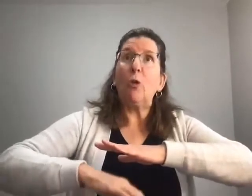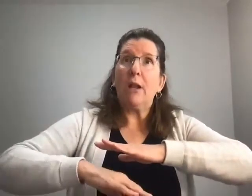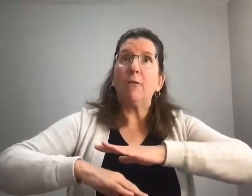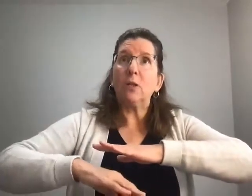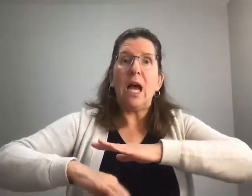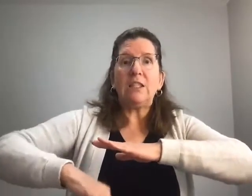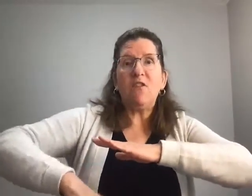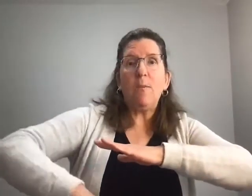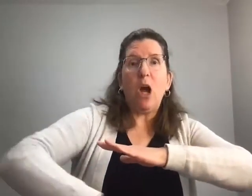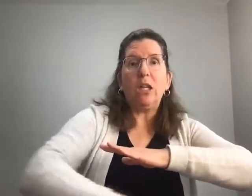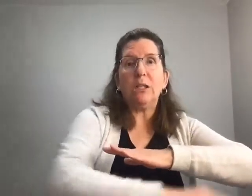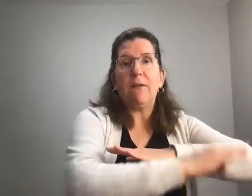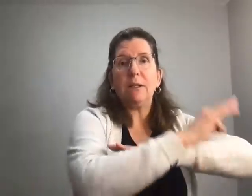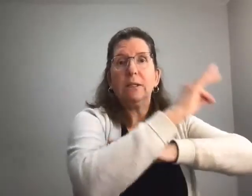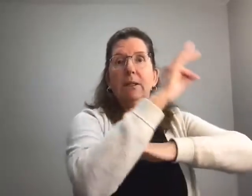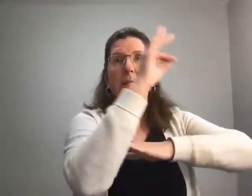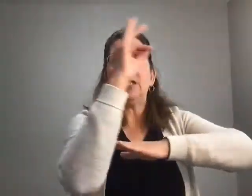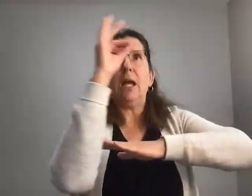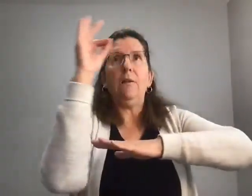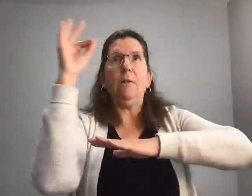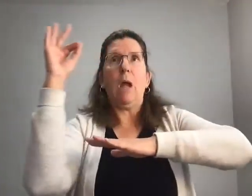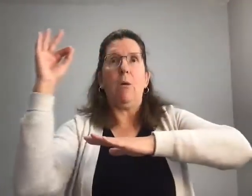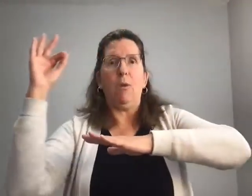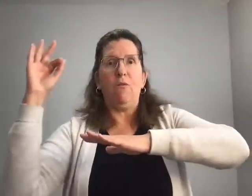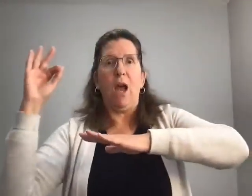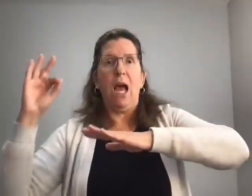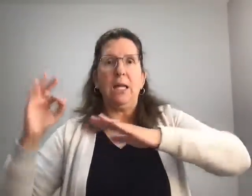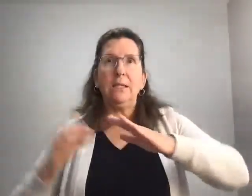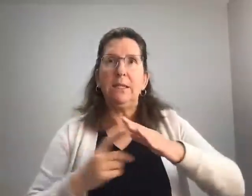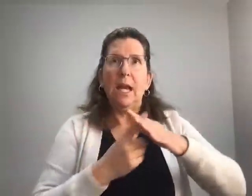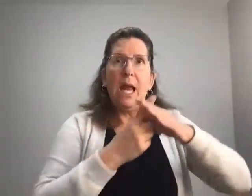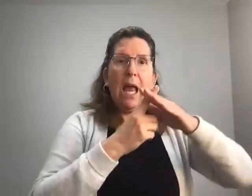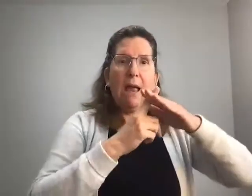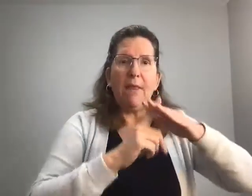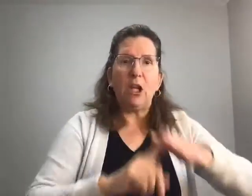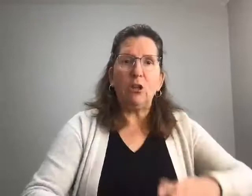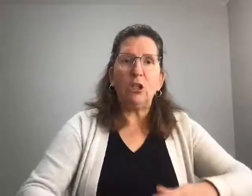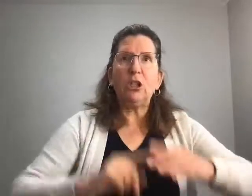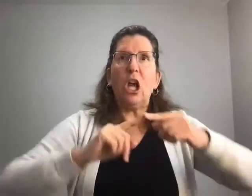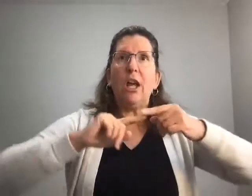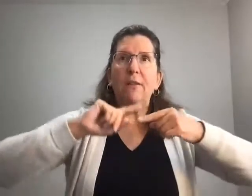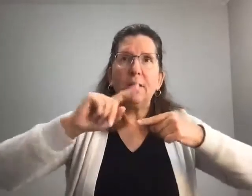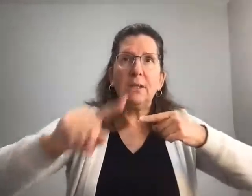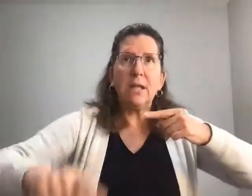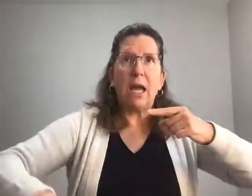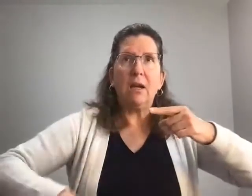those last few bars. And this is the sun that will rise, and then you start the cycle,